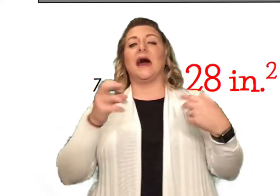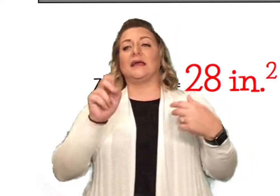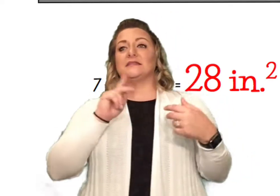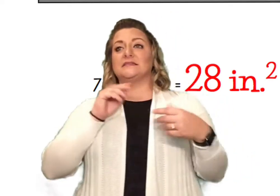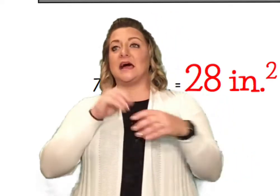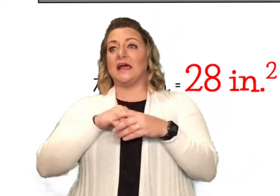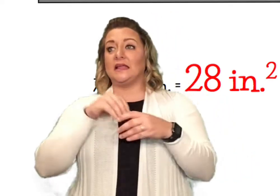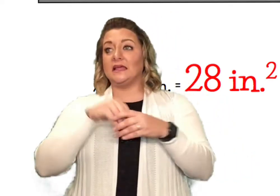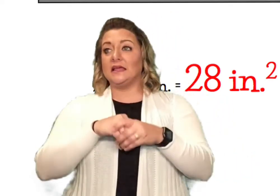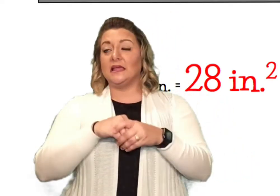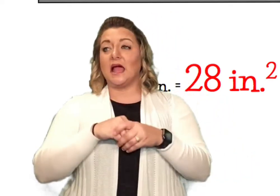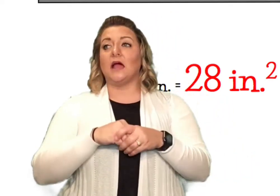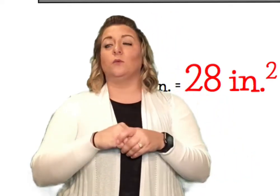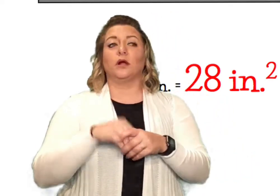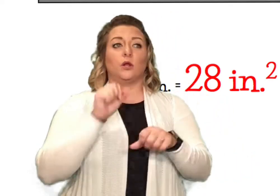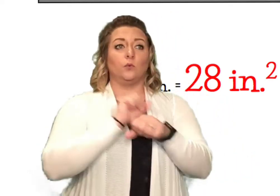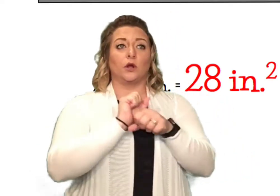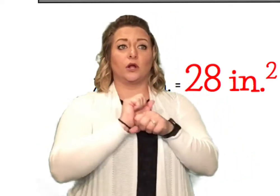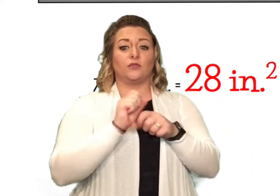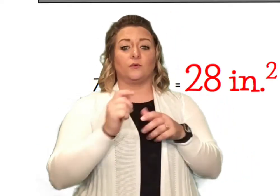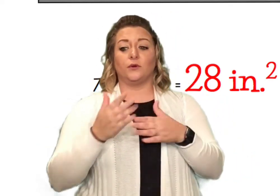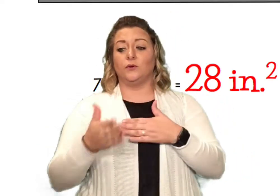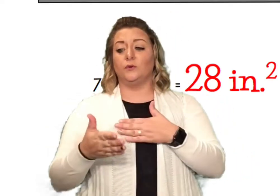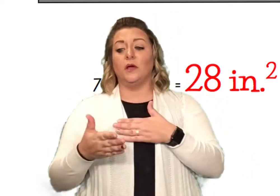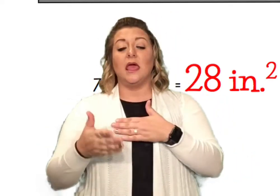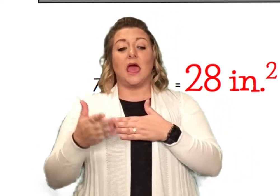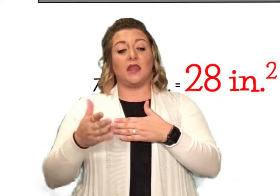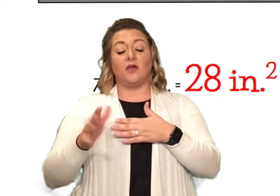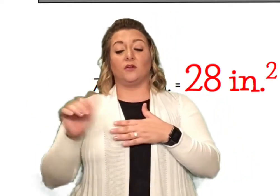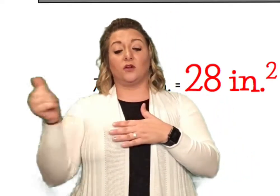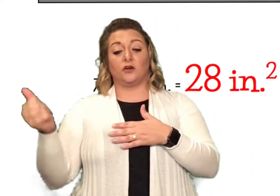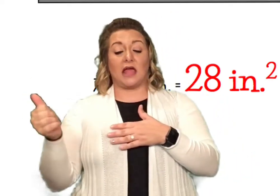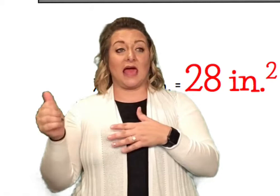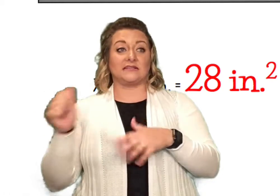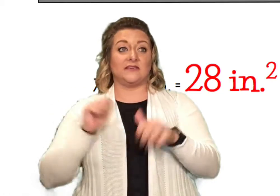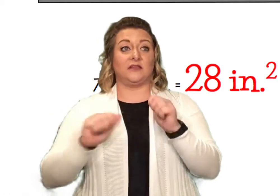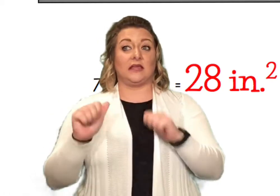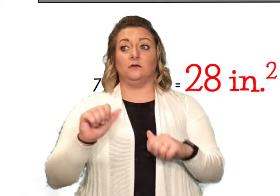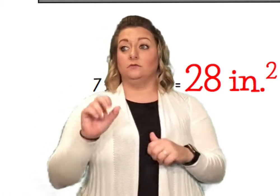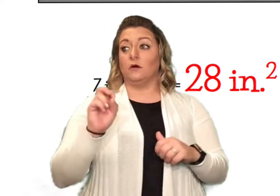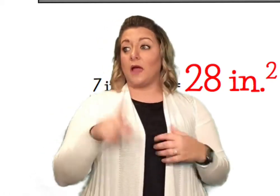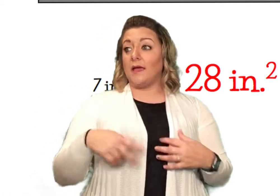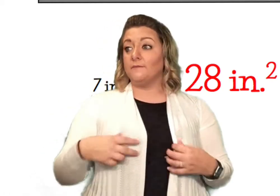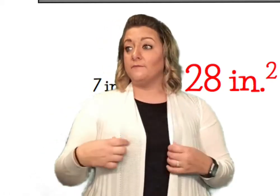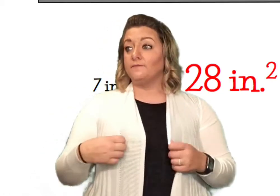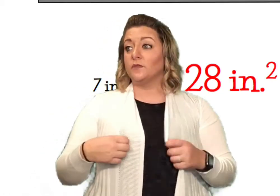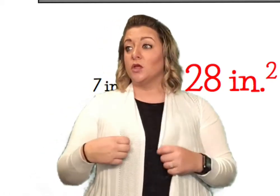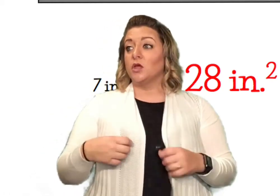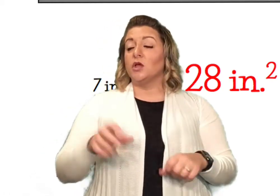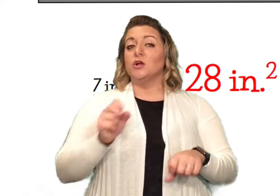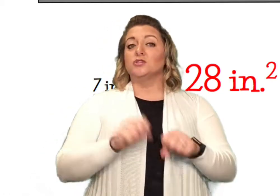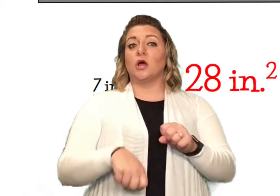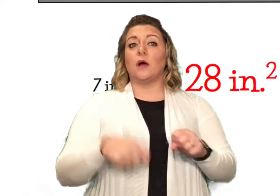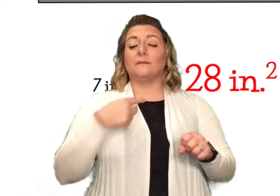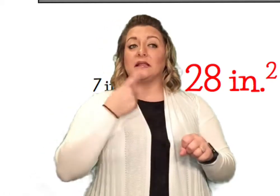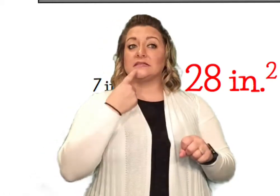back inside, and we're going to work through another activity, okay? So I'm going to